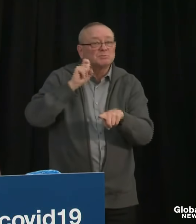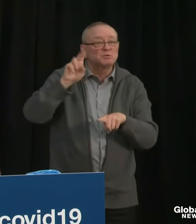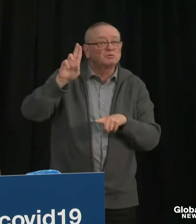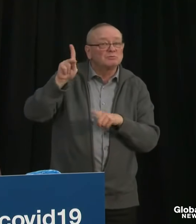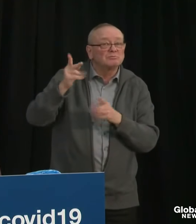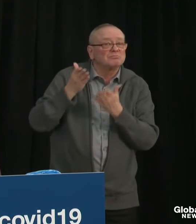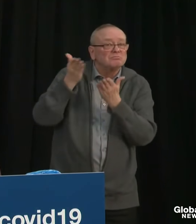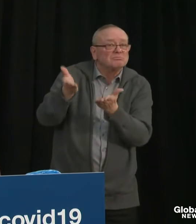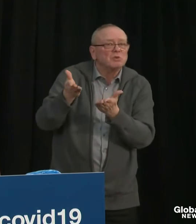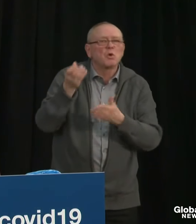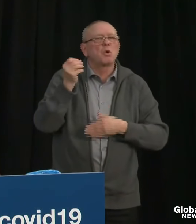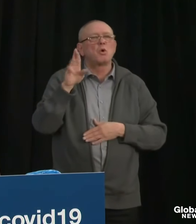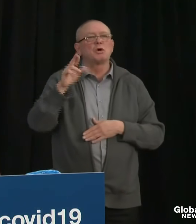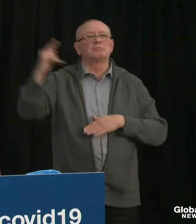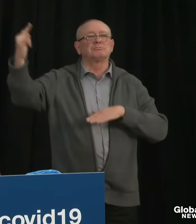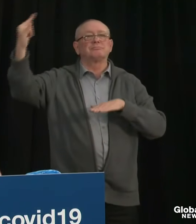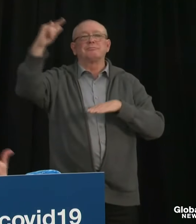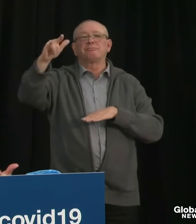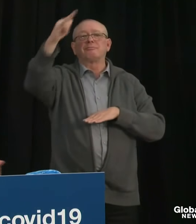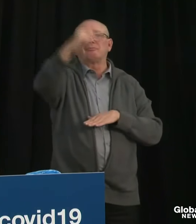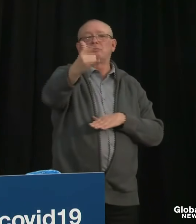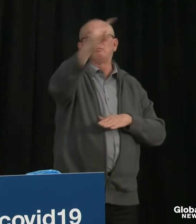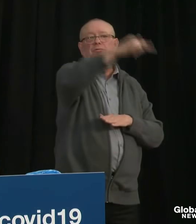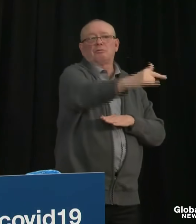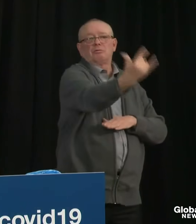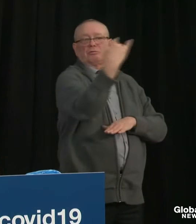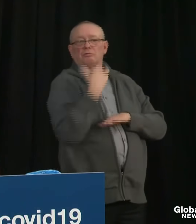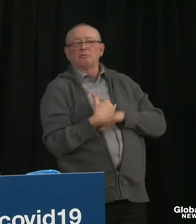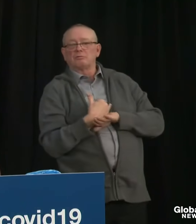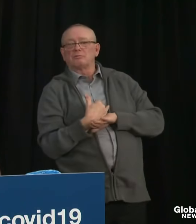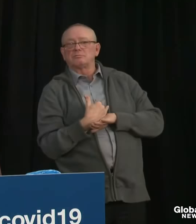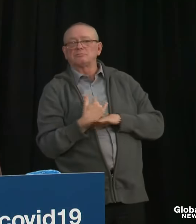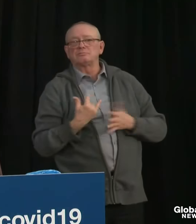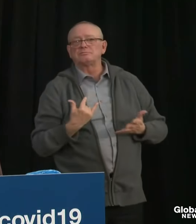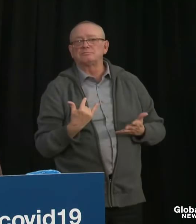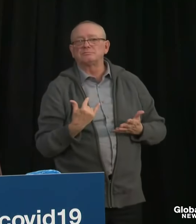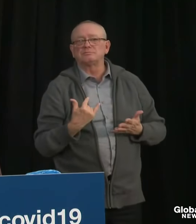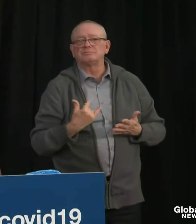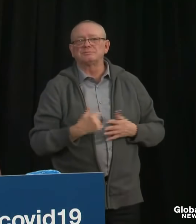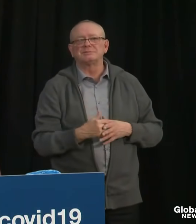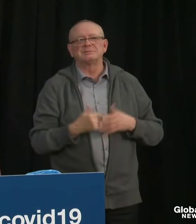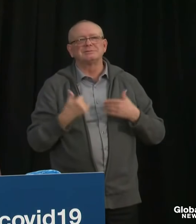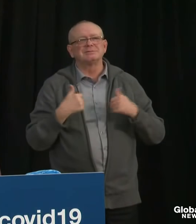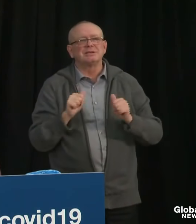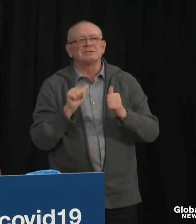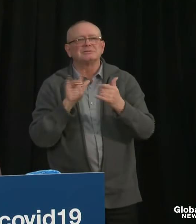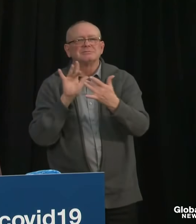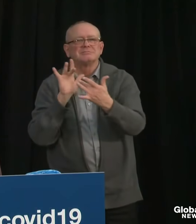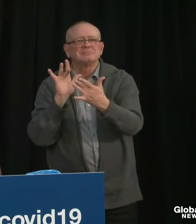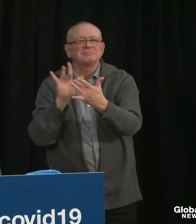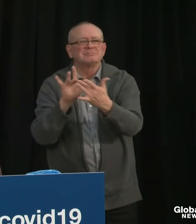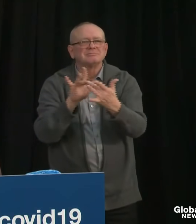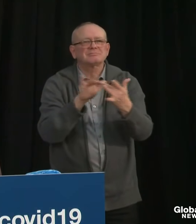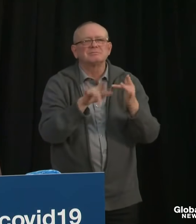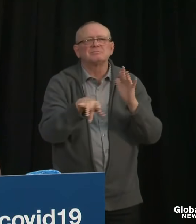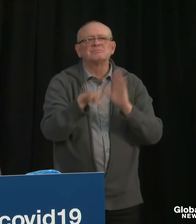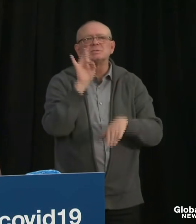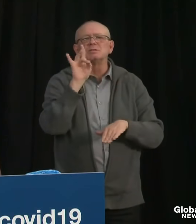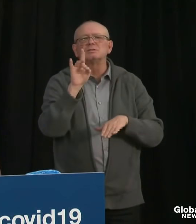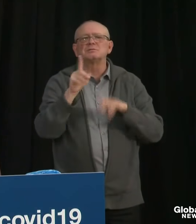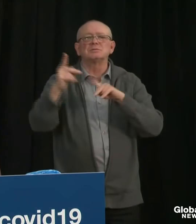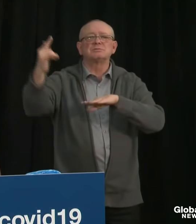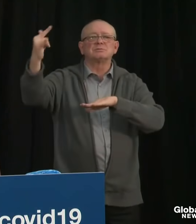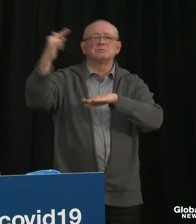records they have and to be able to contact all those who have been in the UK within the last 14 days. The final question about the